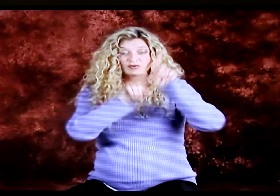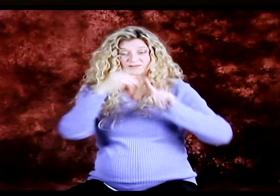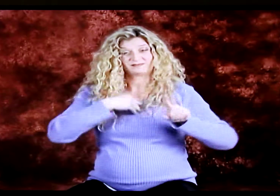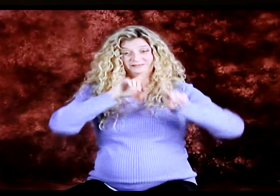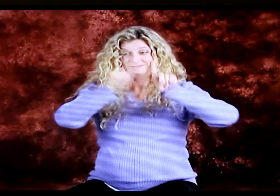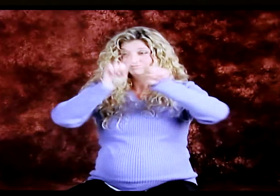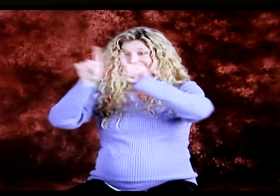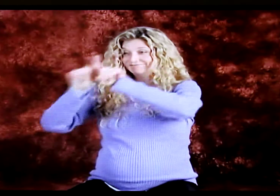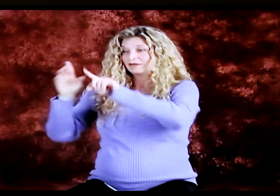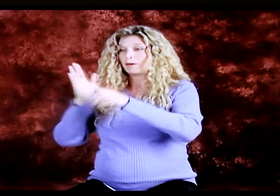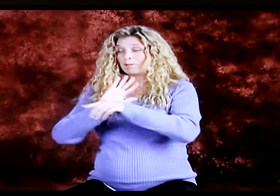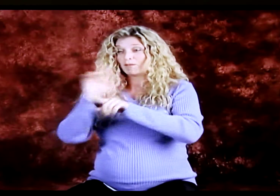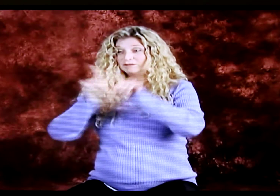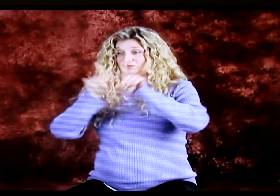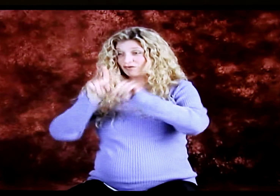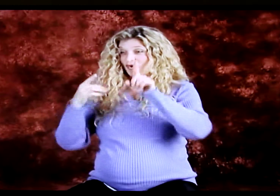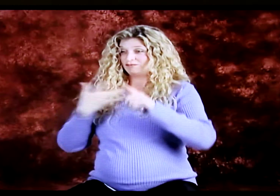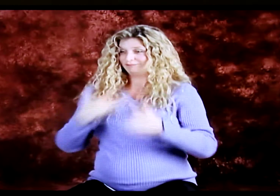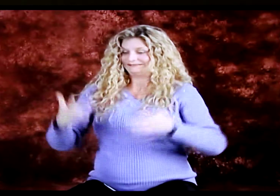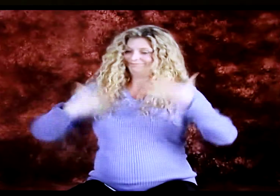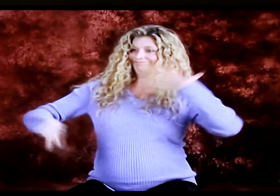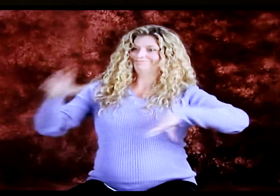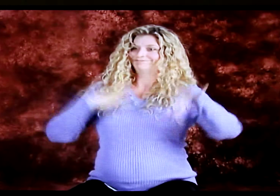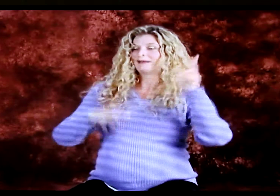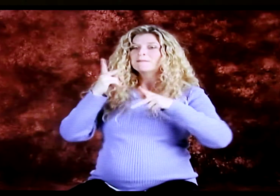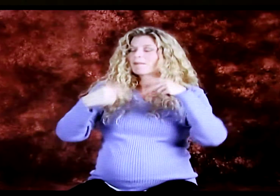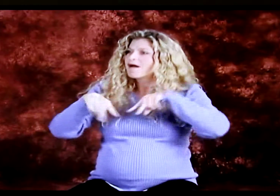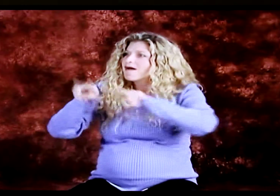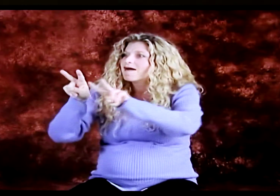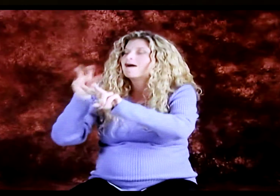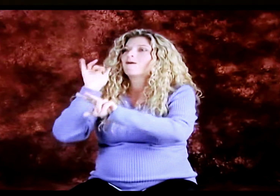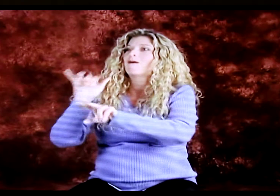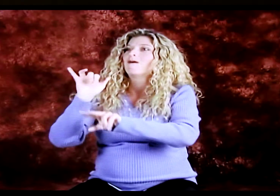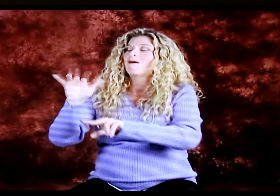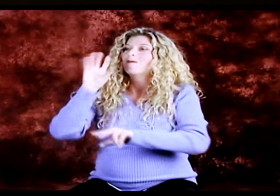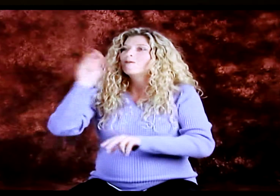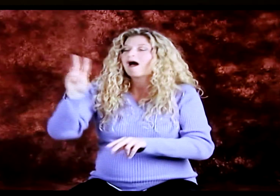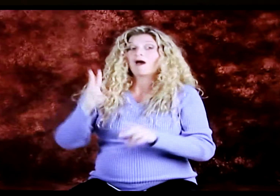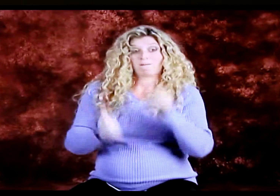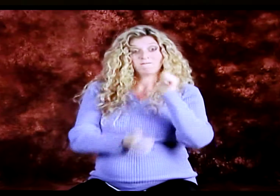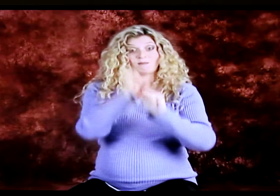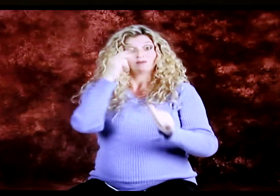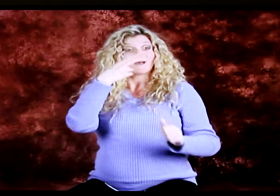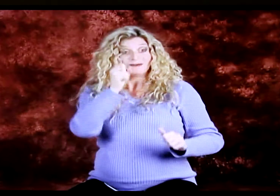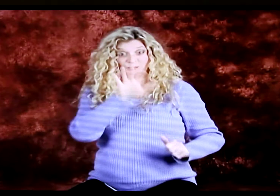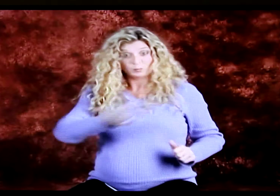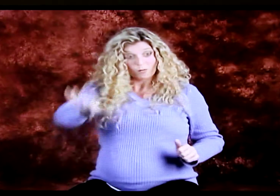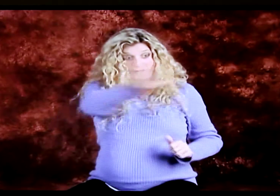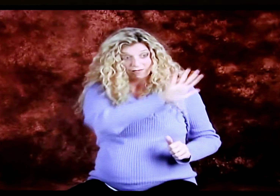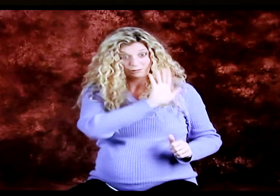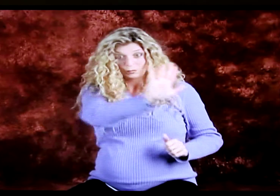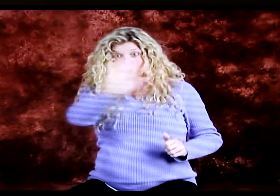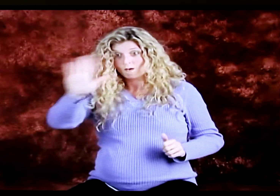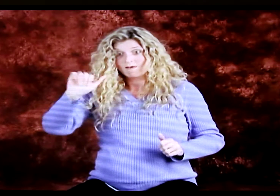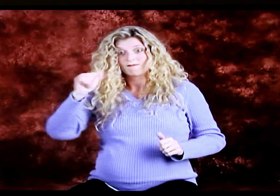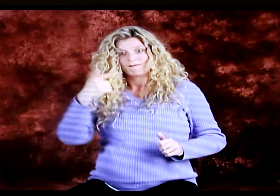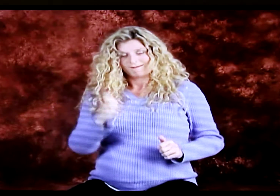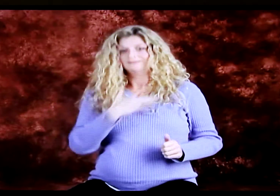People also look up to movie stars, you know, and the way that movie stars dress, we want to emulate that. You know, and most high schoolers